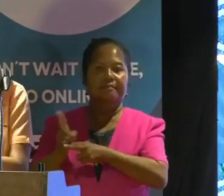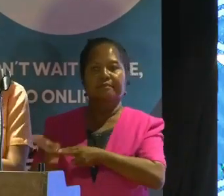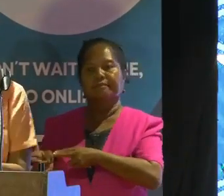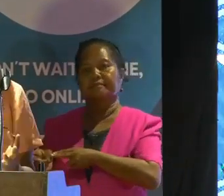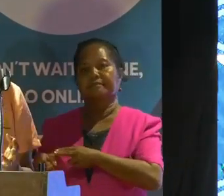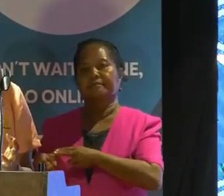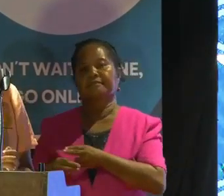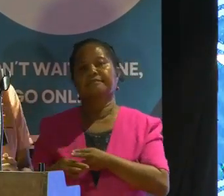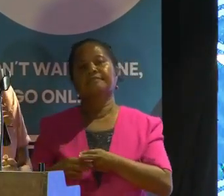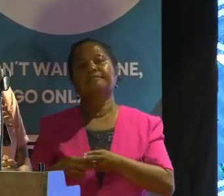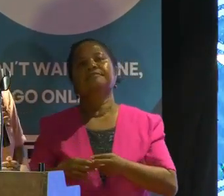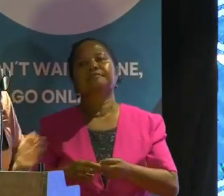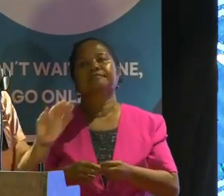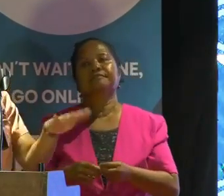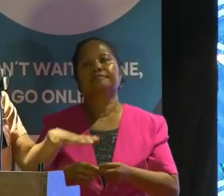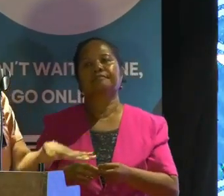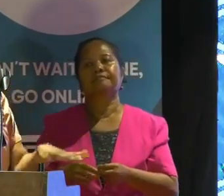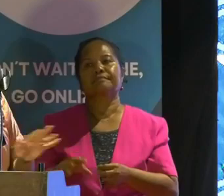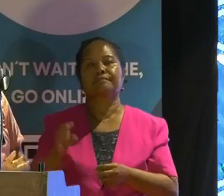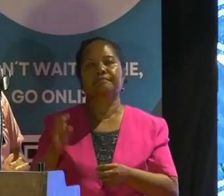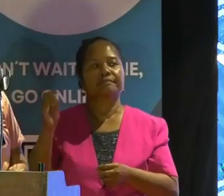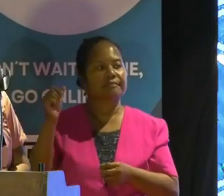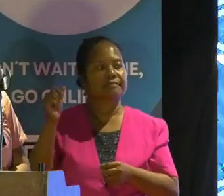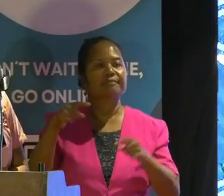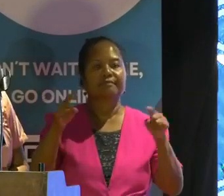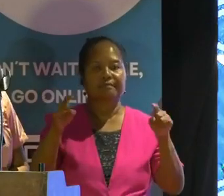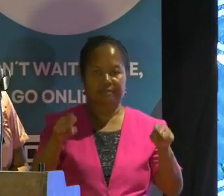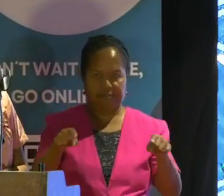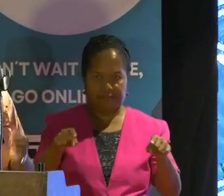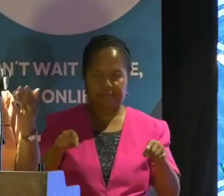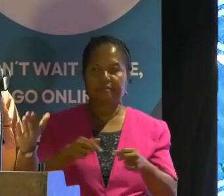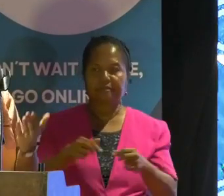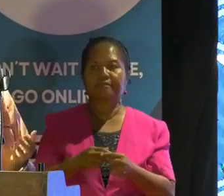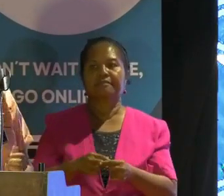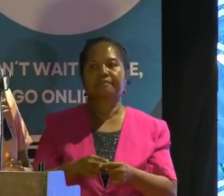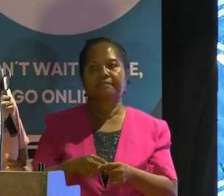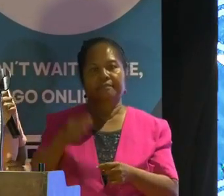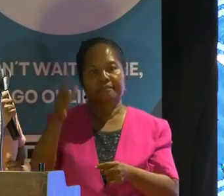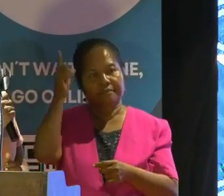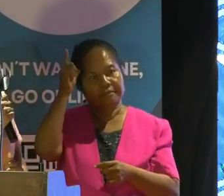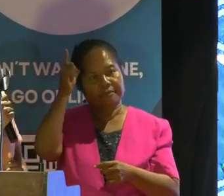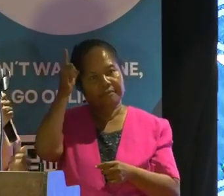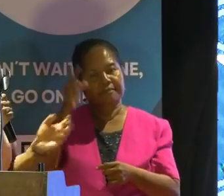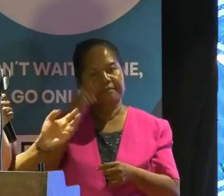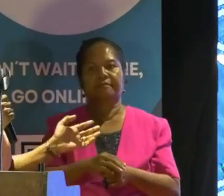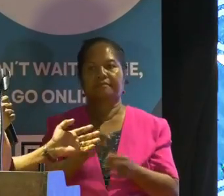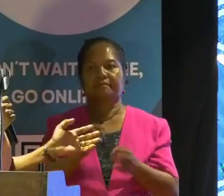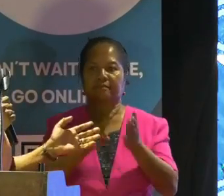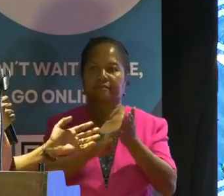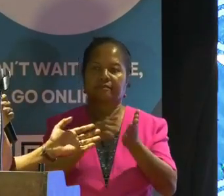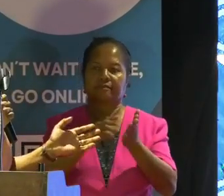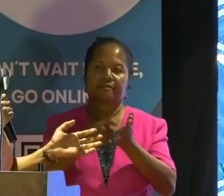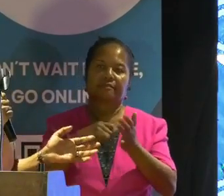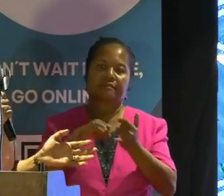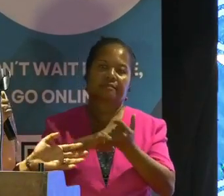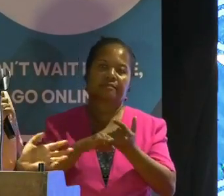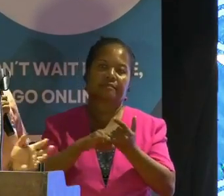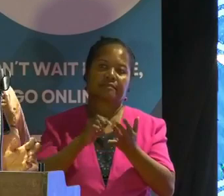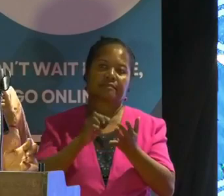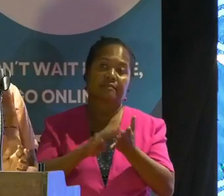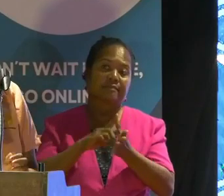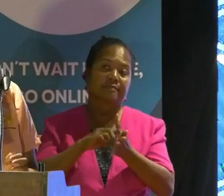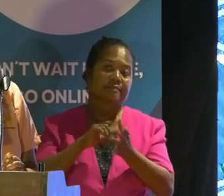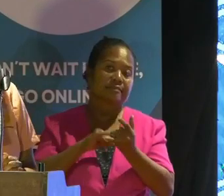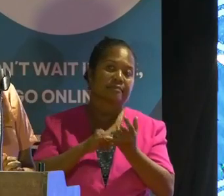3 breakout sessions. Sampla you missed Beklo here, one time director Miss Sismasu, you may go through